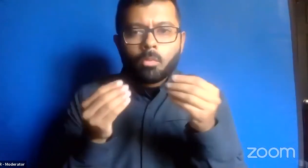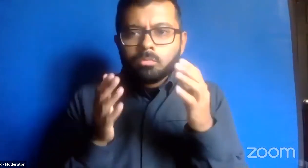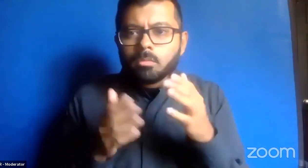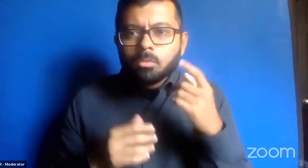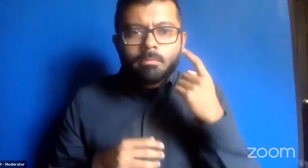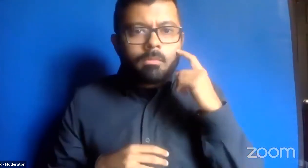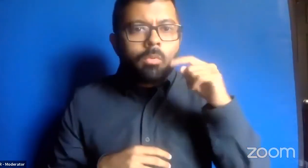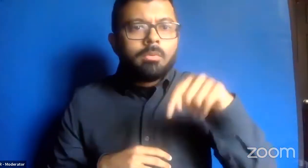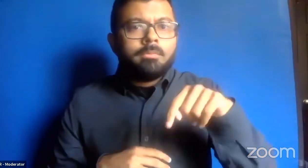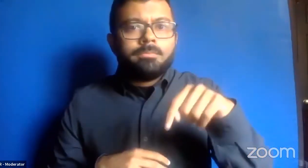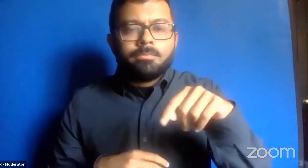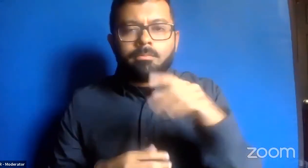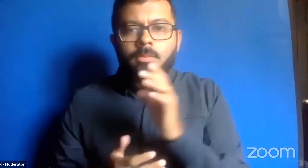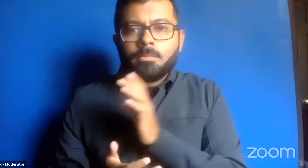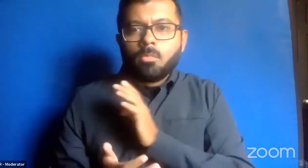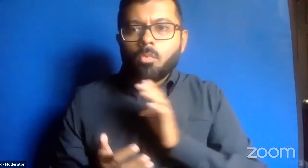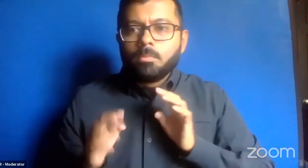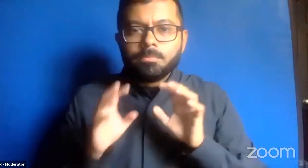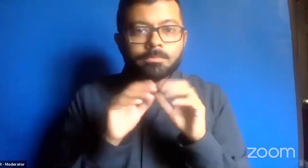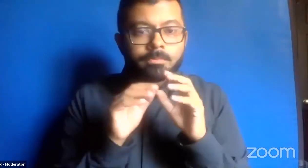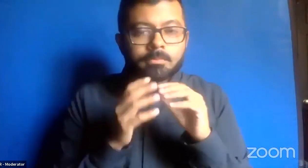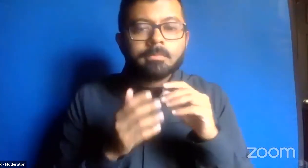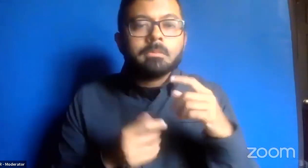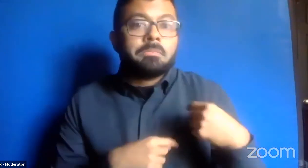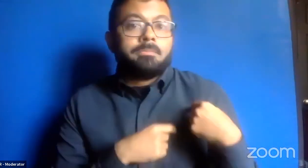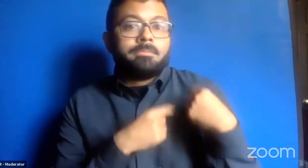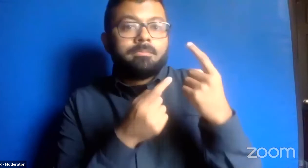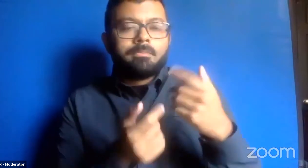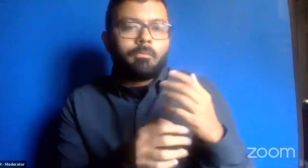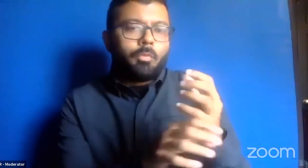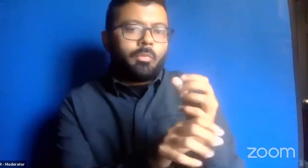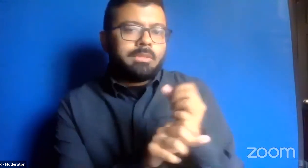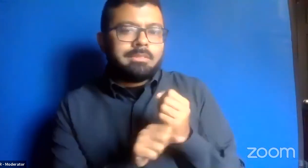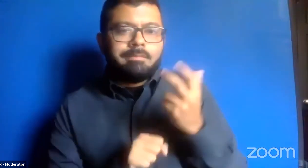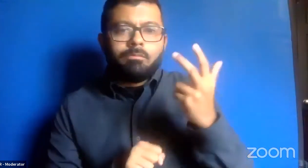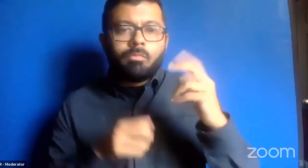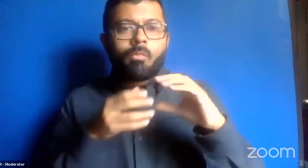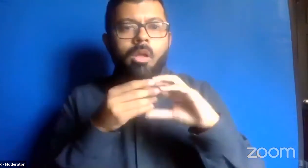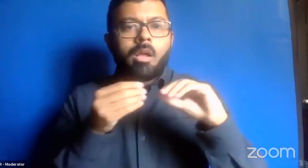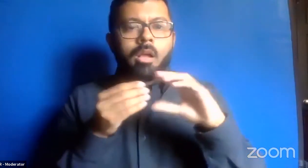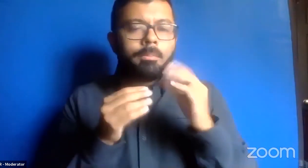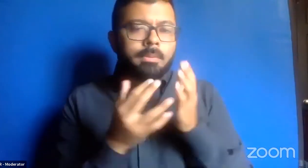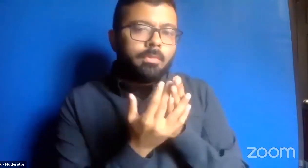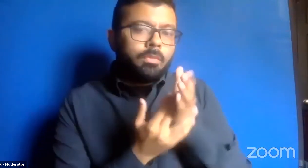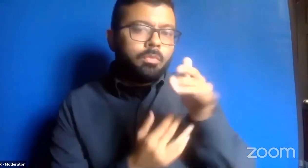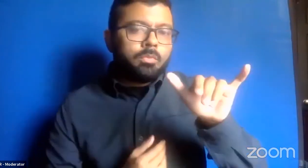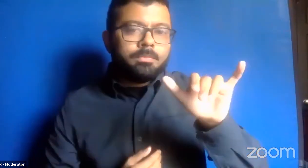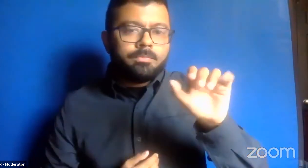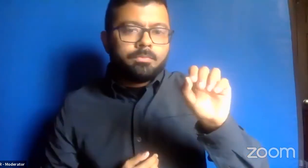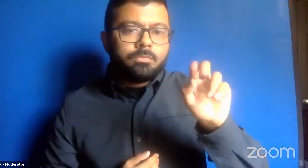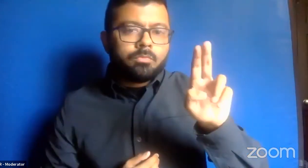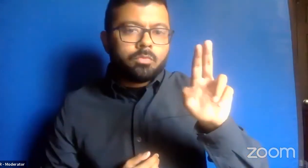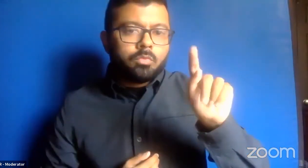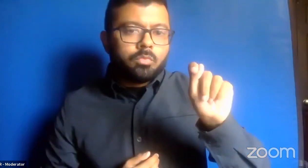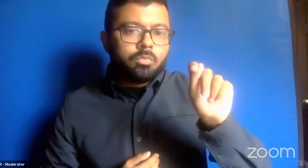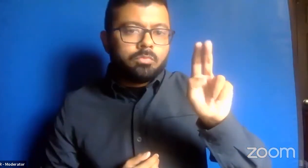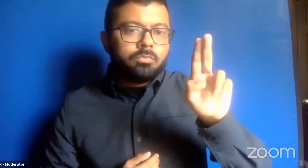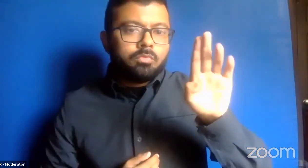Hello, everyone. I am one of the moderators for today's board meeting, and we have received 3